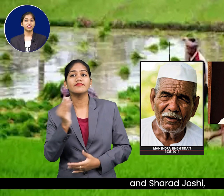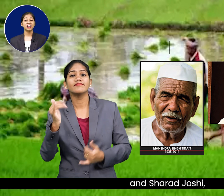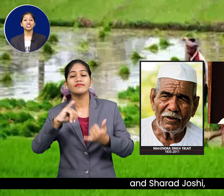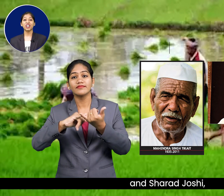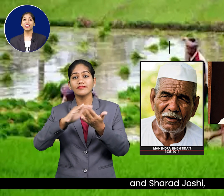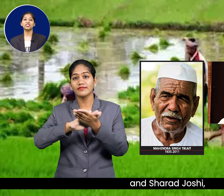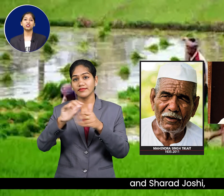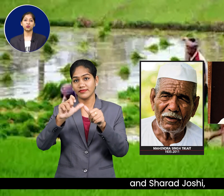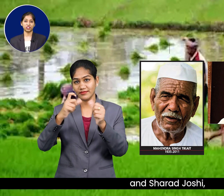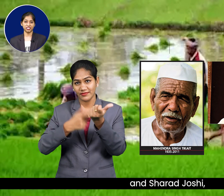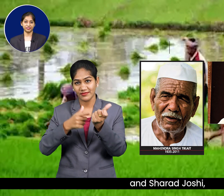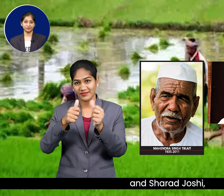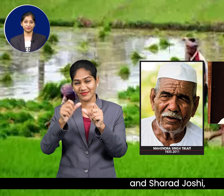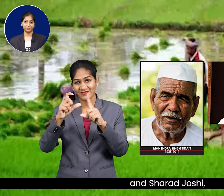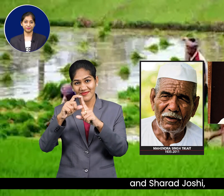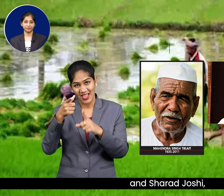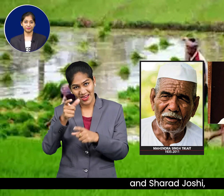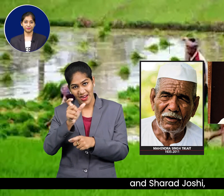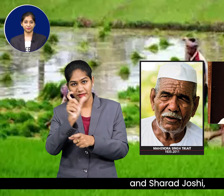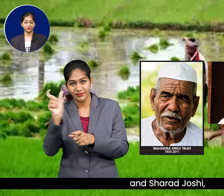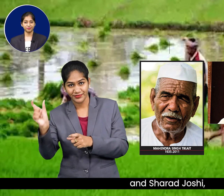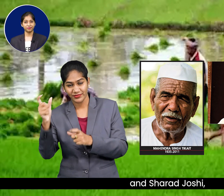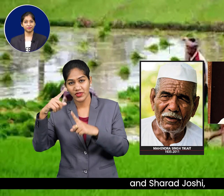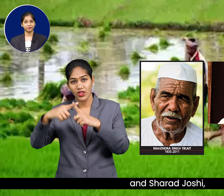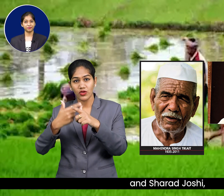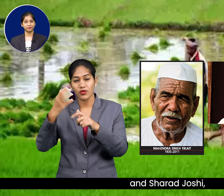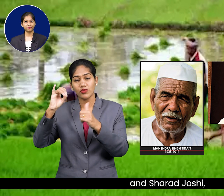and Sharad Joshi,